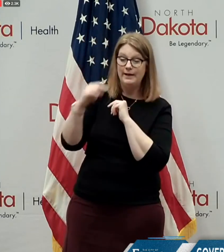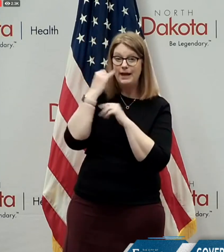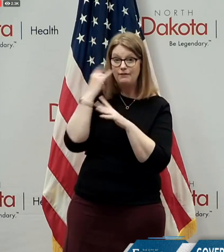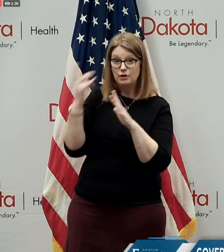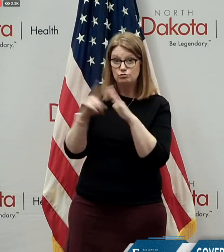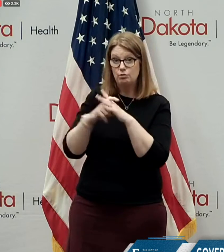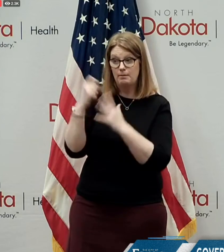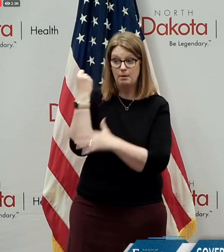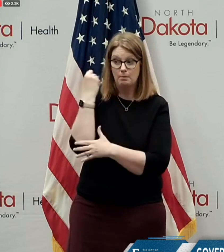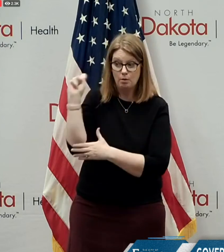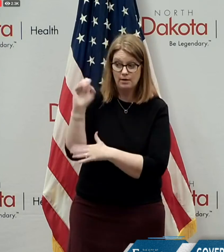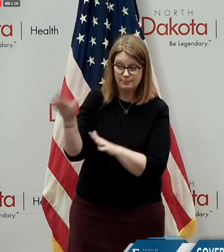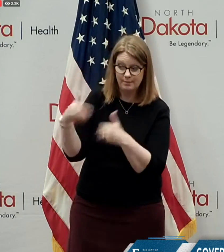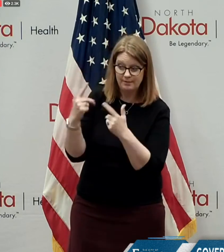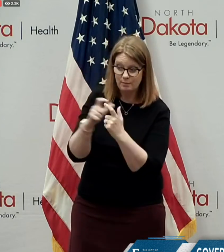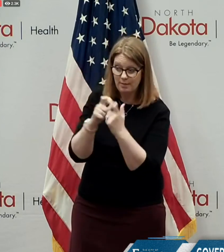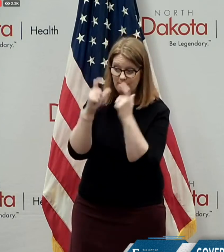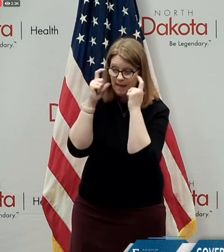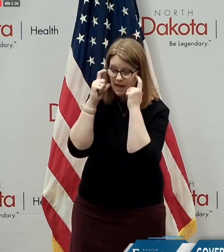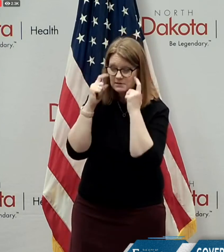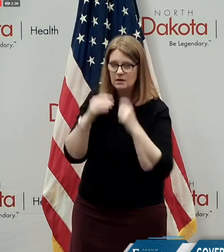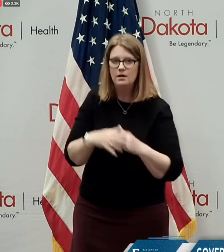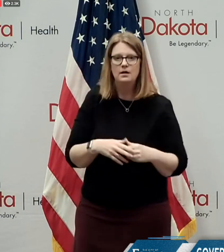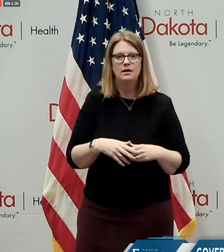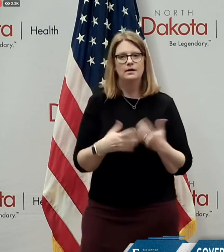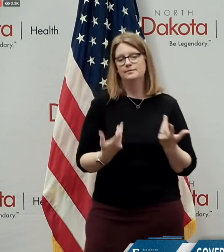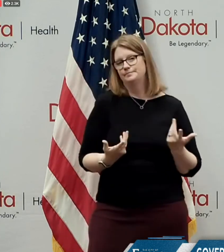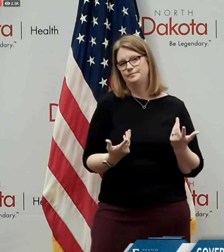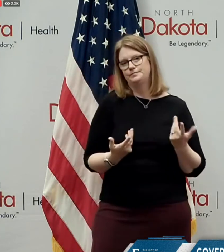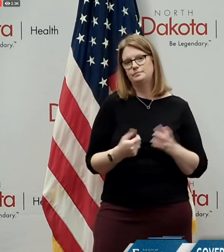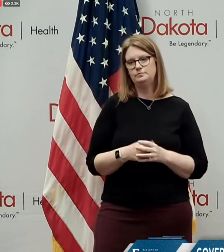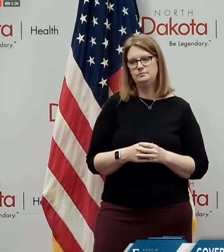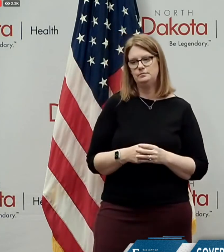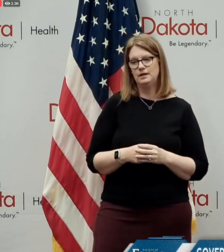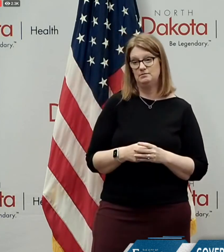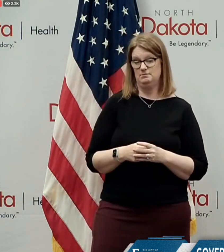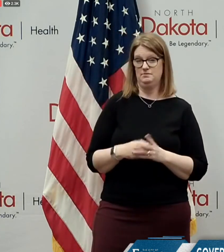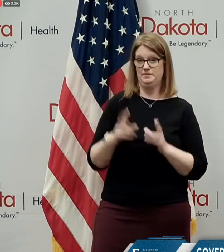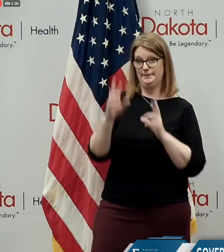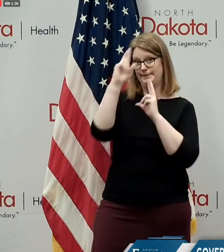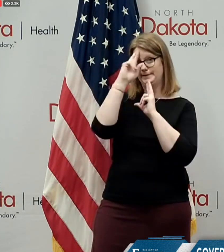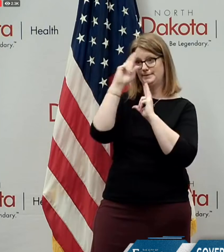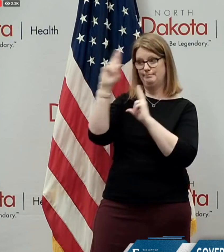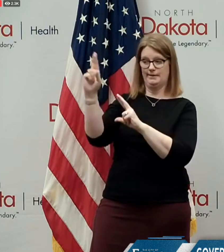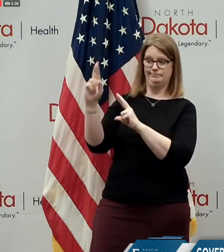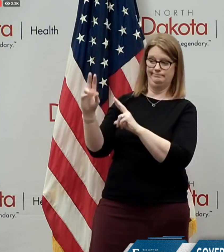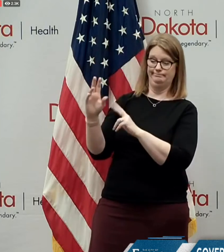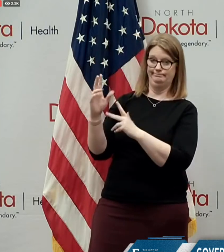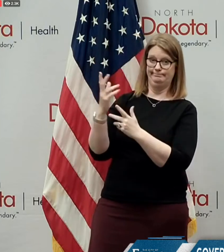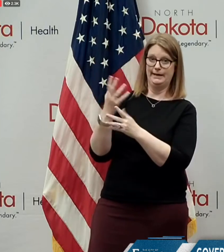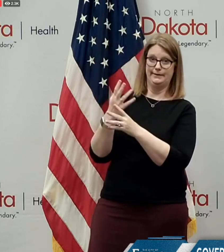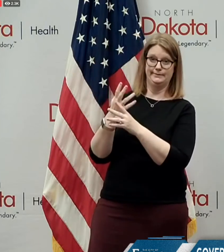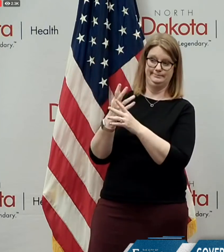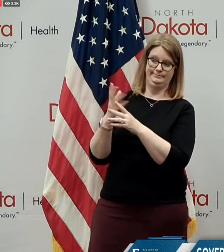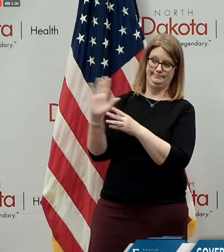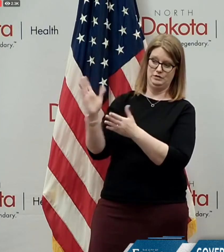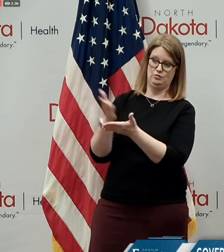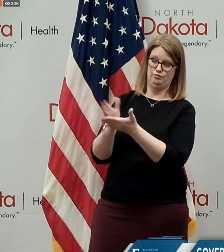coming. Others, of course, as part of this idea that respecting the rights to free speech and the right to assemble,